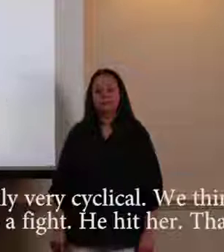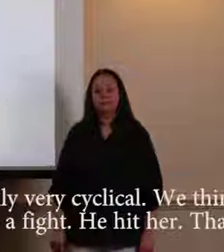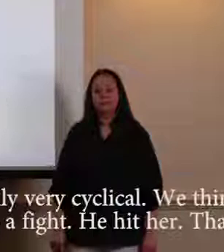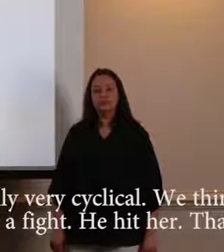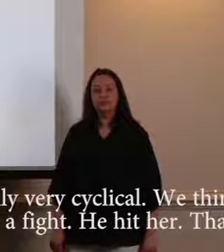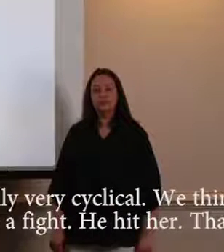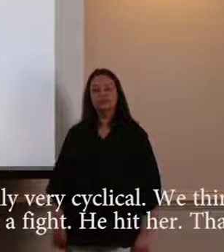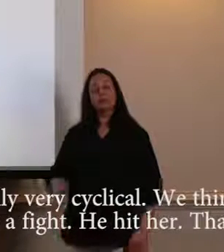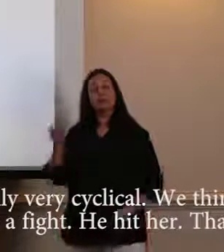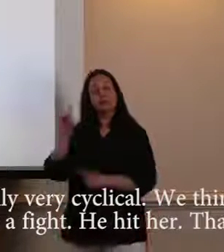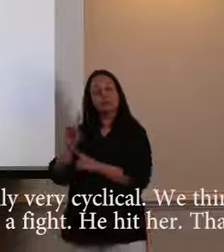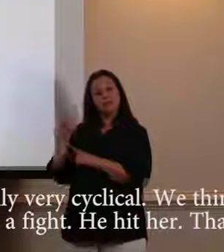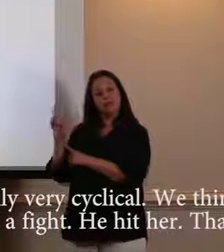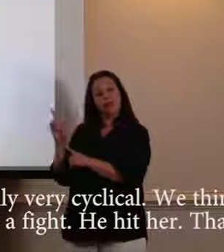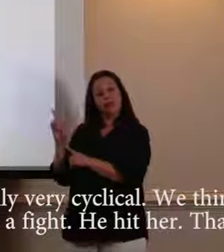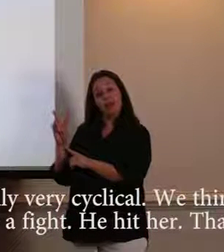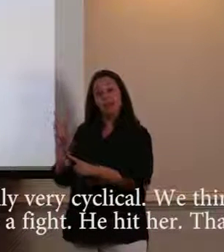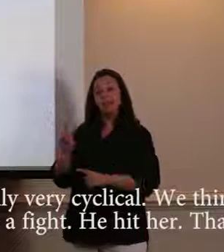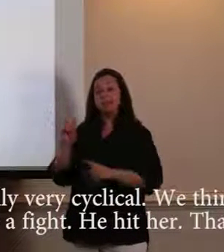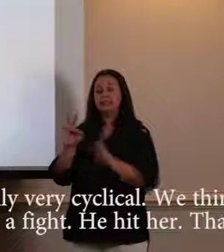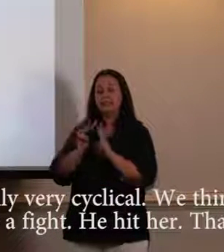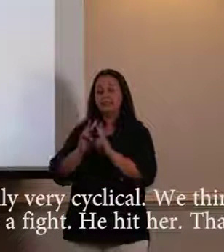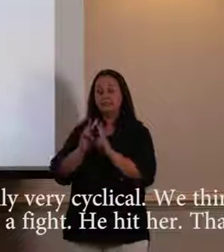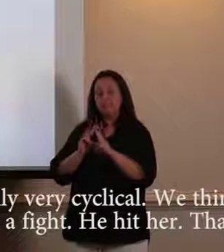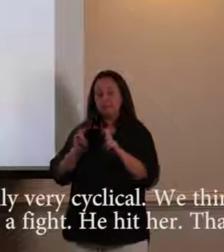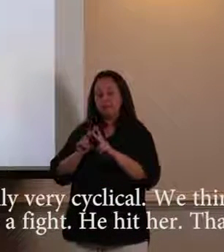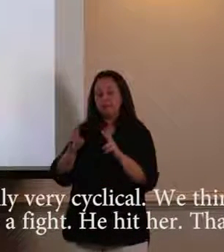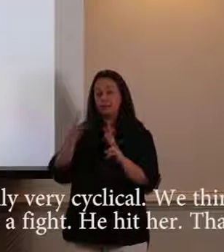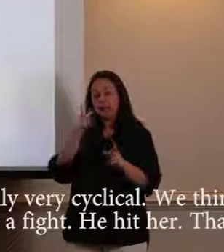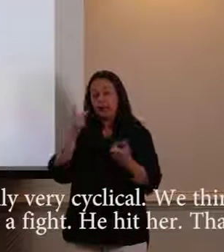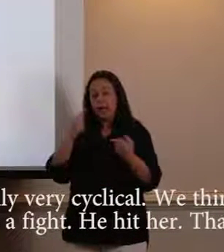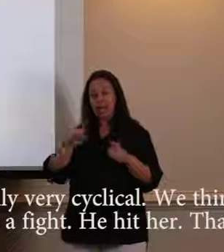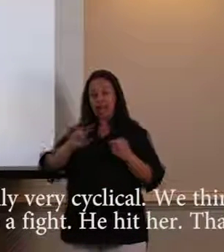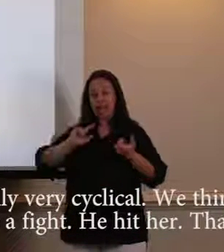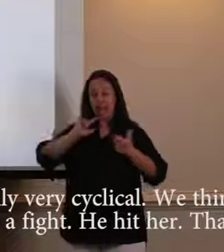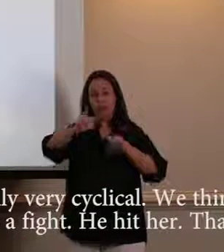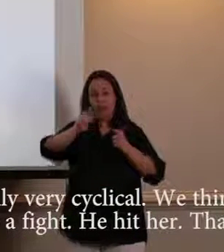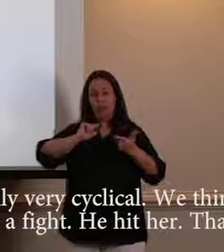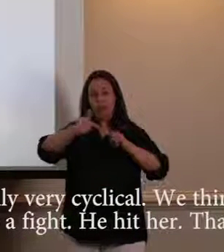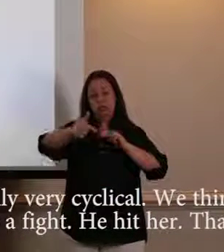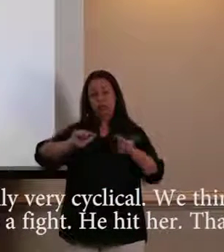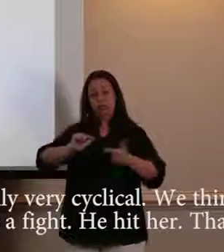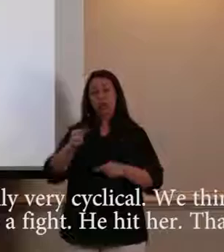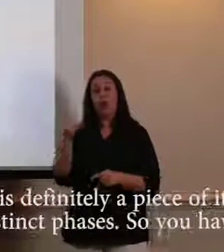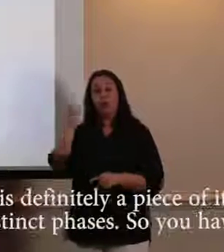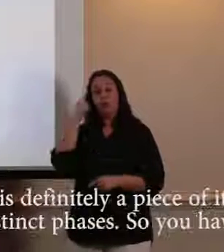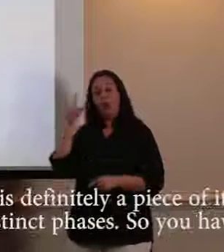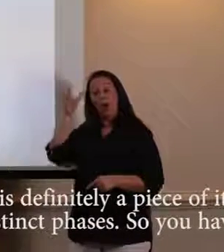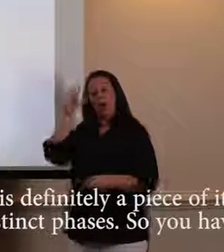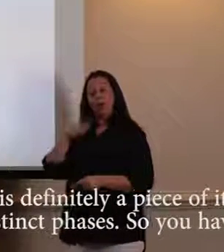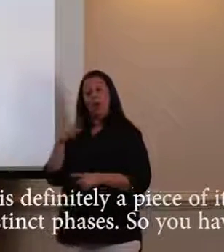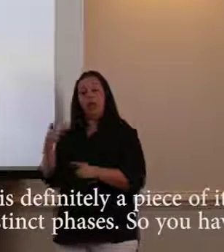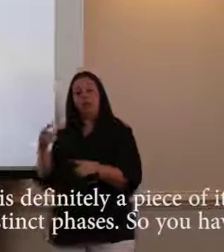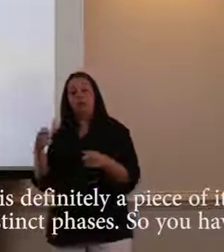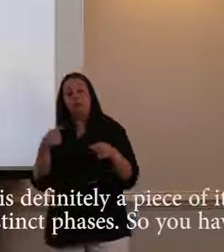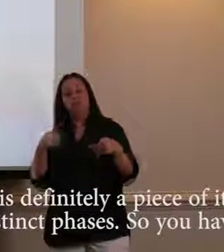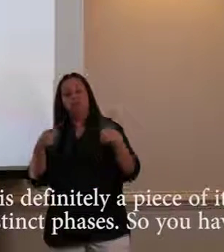So domestic violence is actually very cyclical. We think about, oh, well, they got into a fight, he hit her, that's domestic violence. And that is definitely a piece of